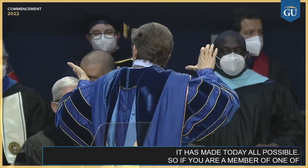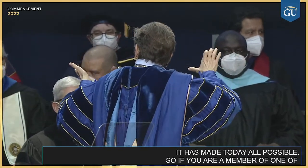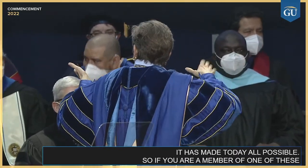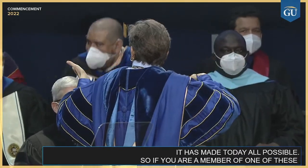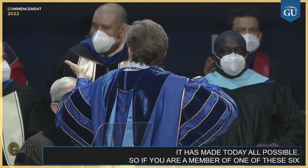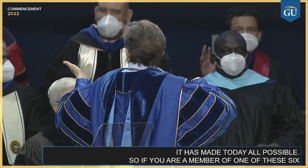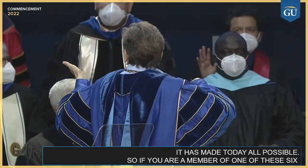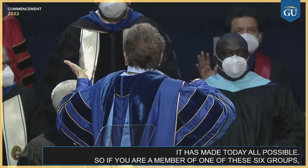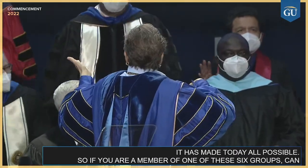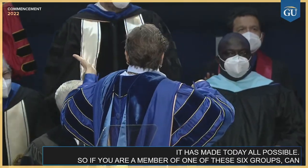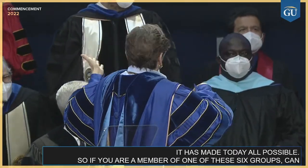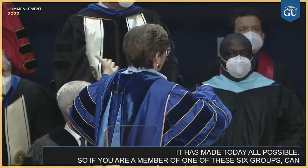recognized?